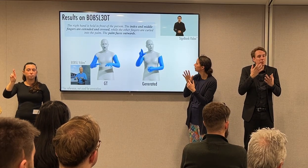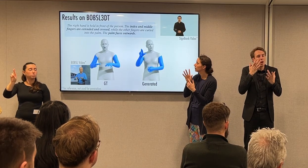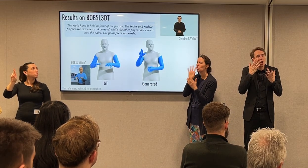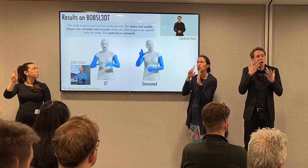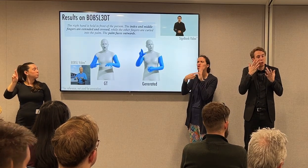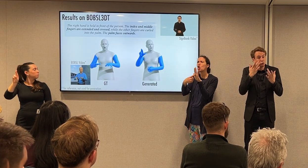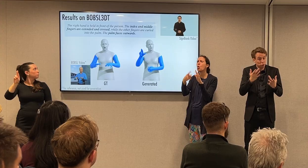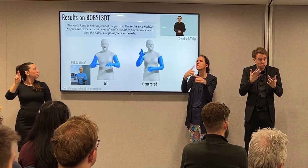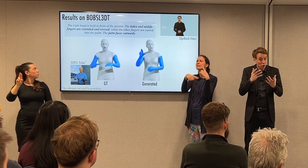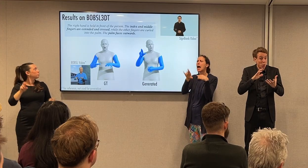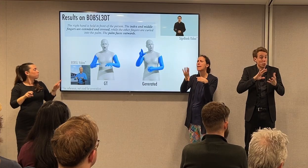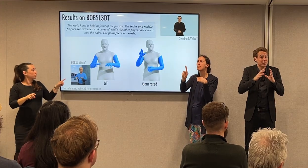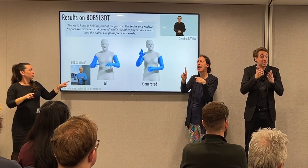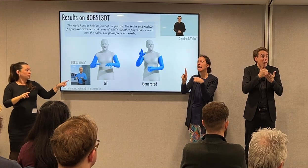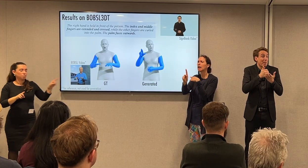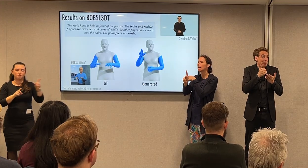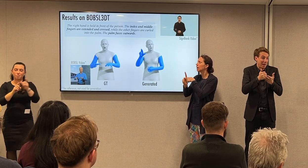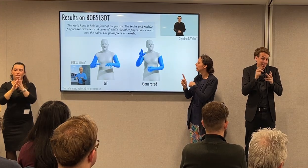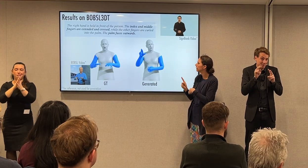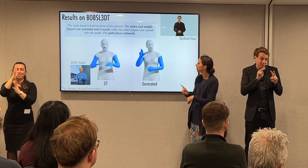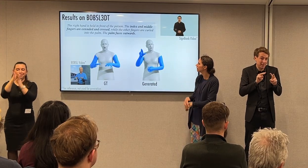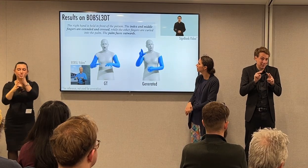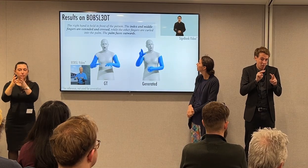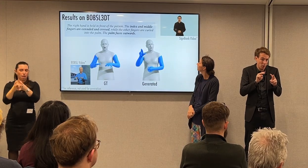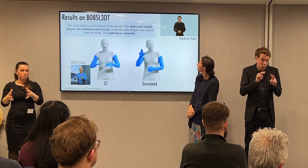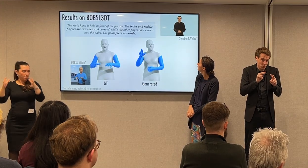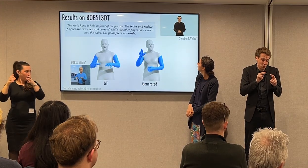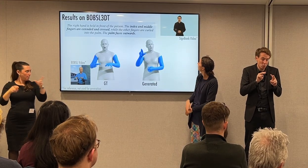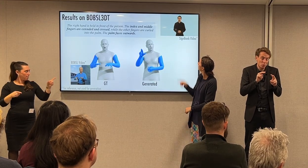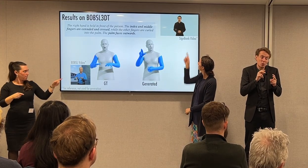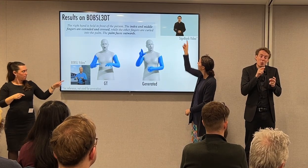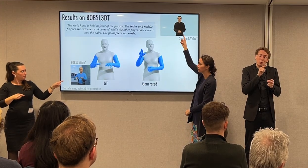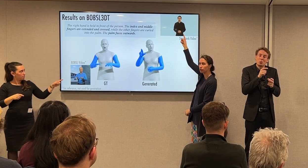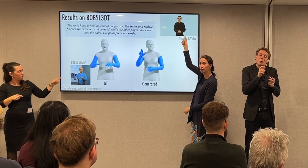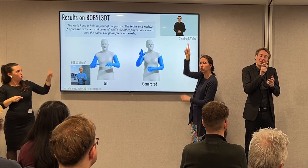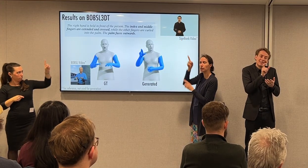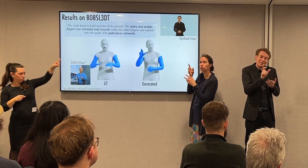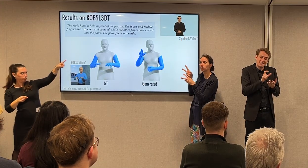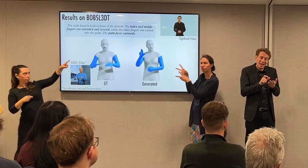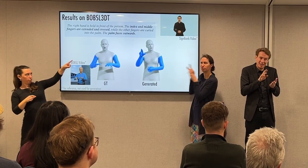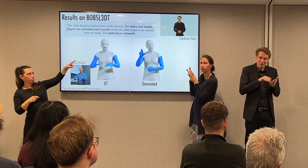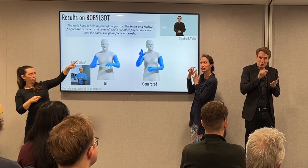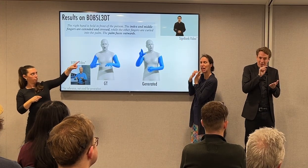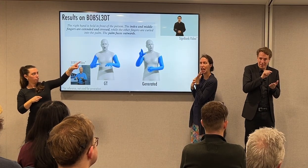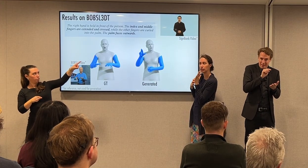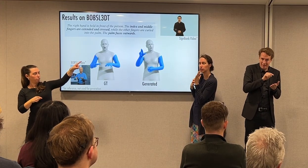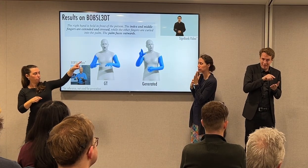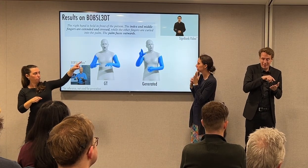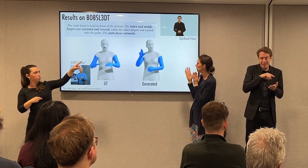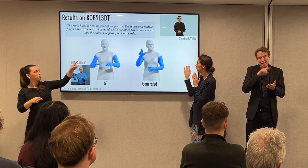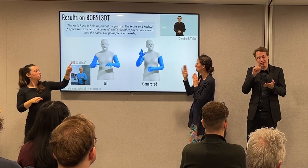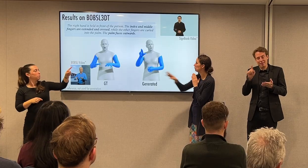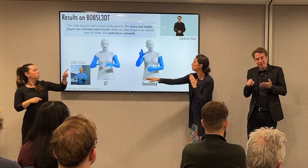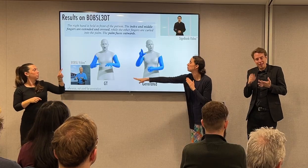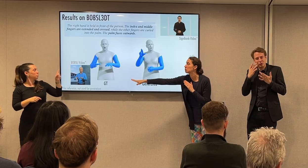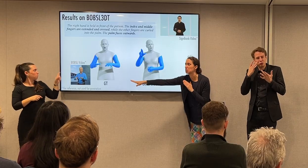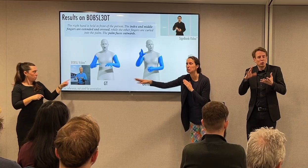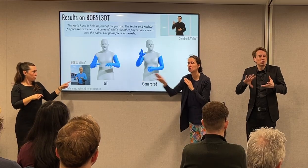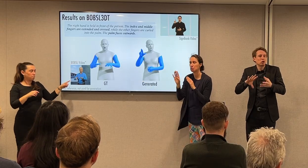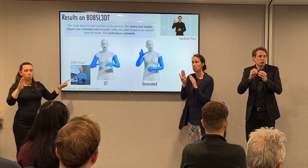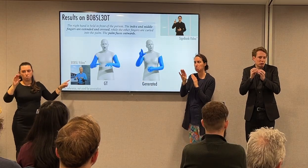Signbank video from which this text is extracted, and then the ground truth motion of Bob SL, and then the generating motion.